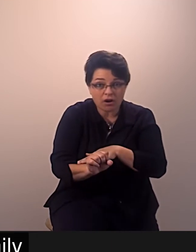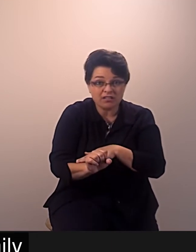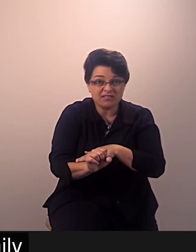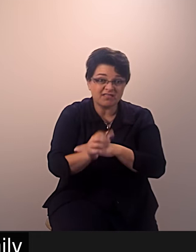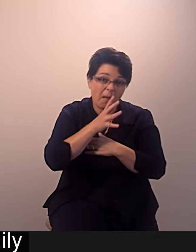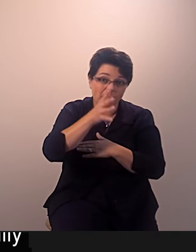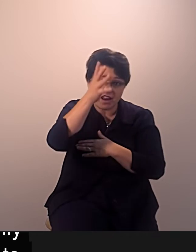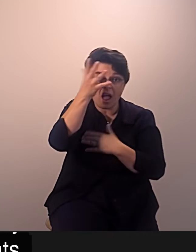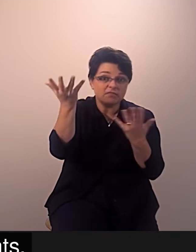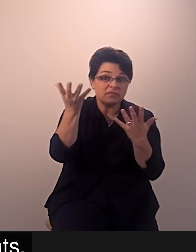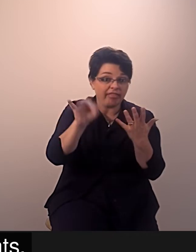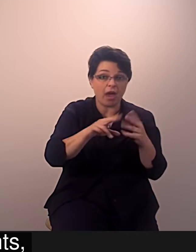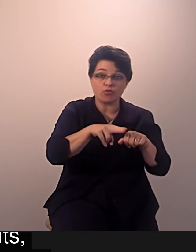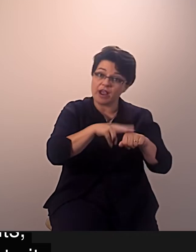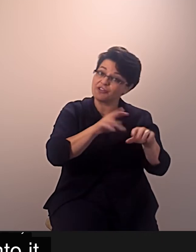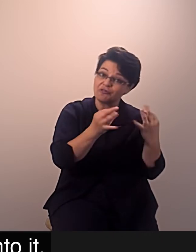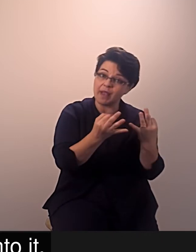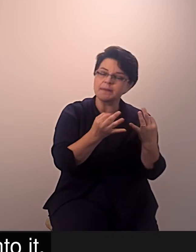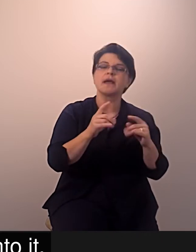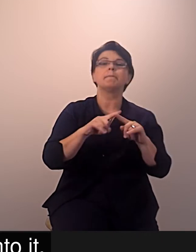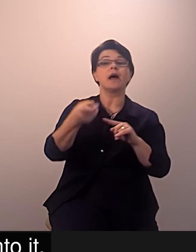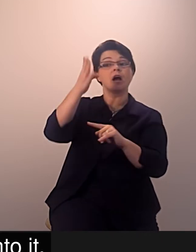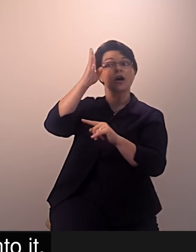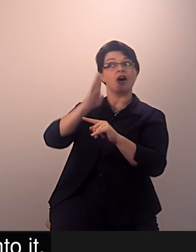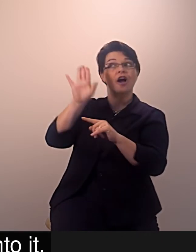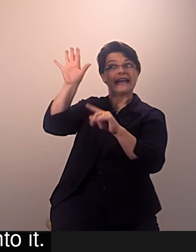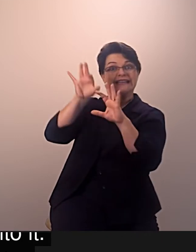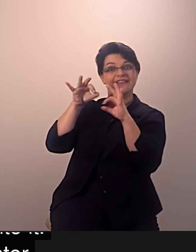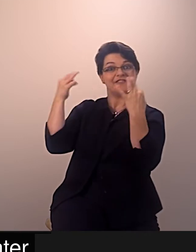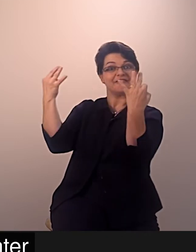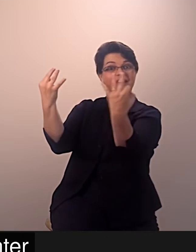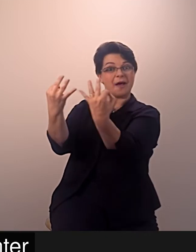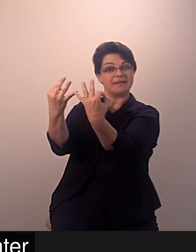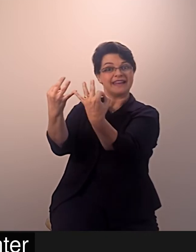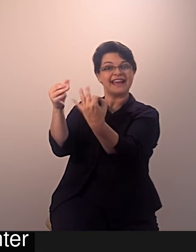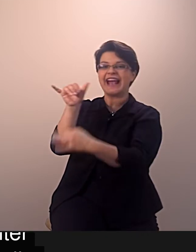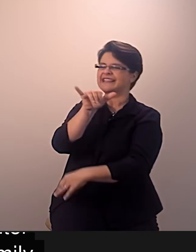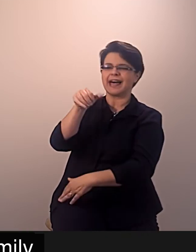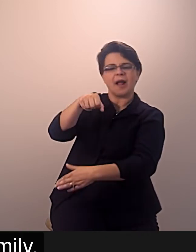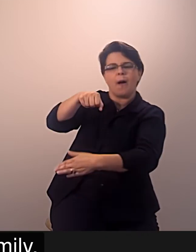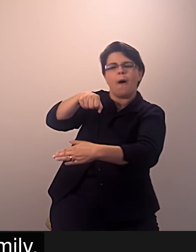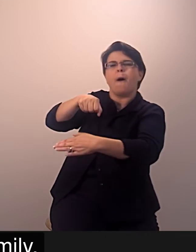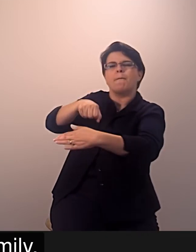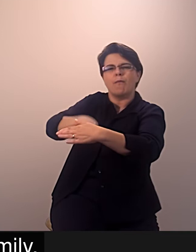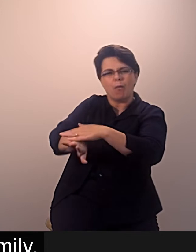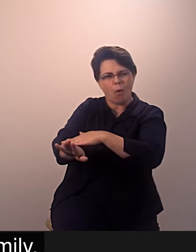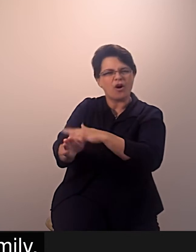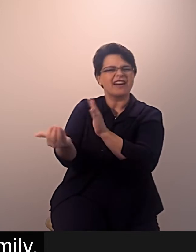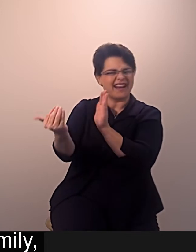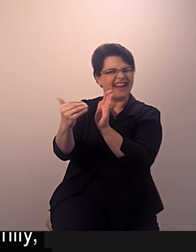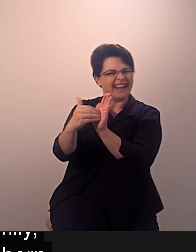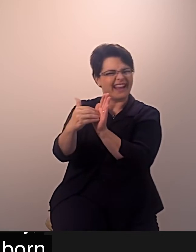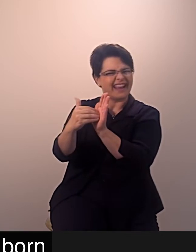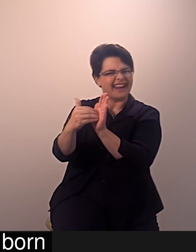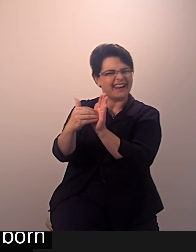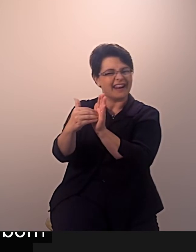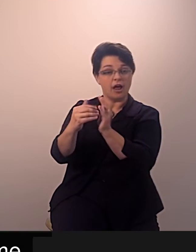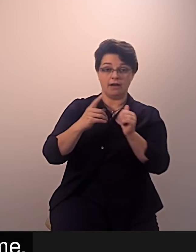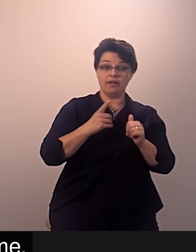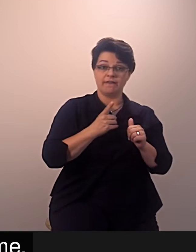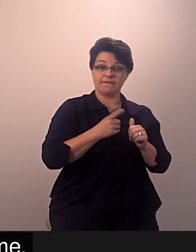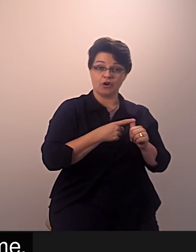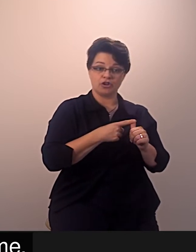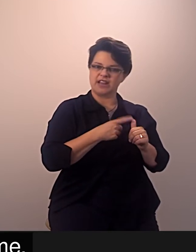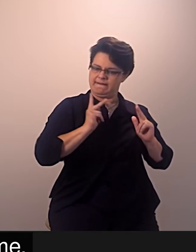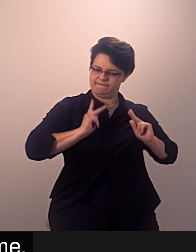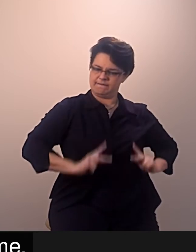it. When we enter into God's family, it is like being born a second time. The first